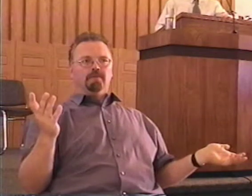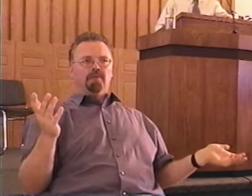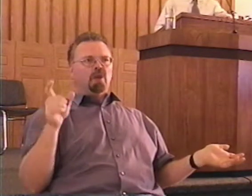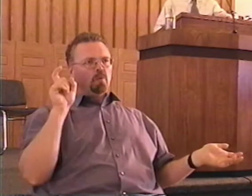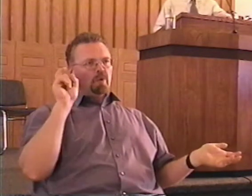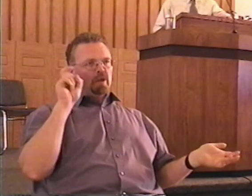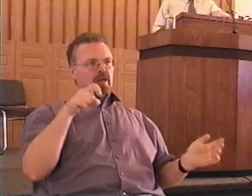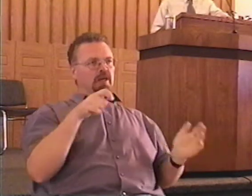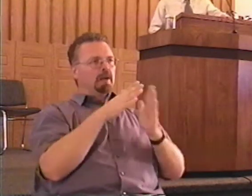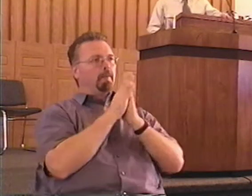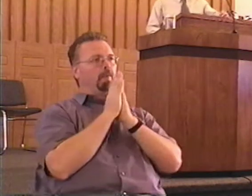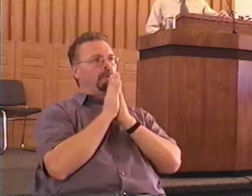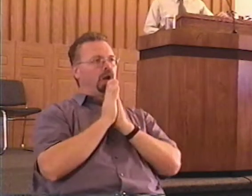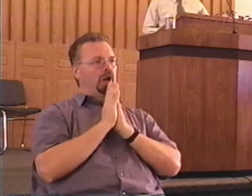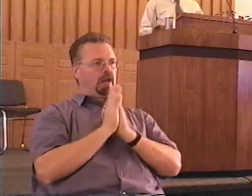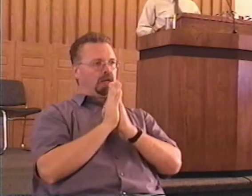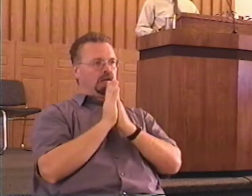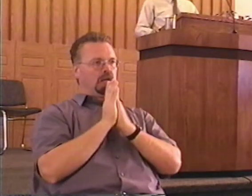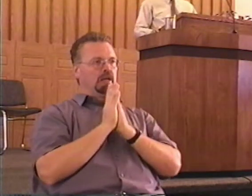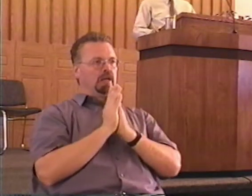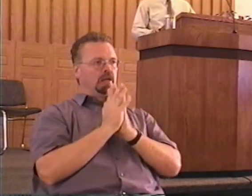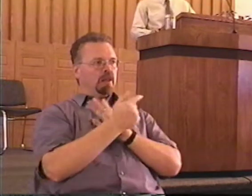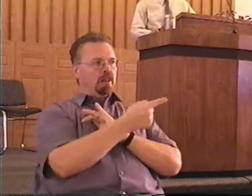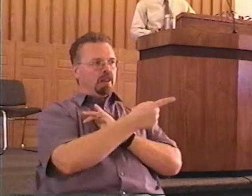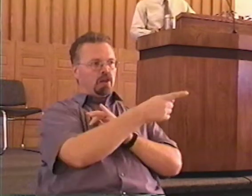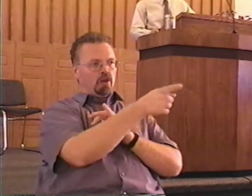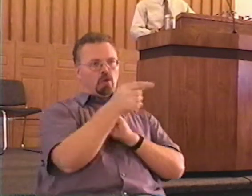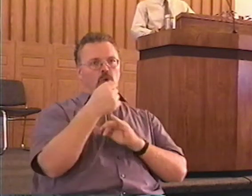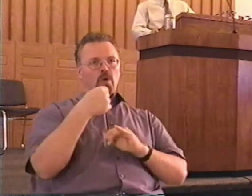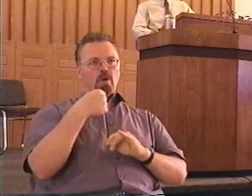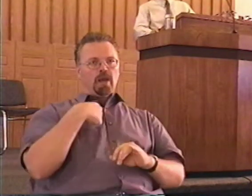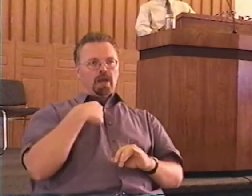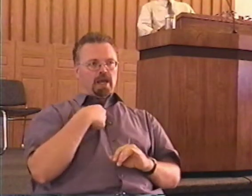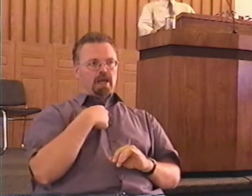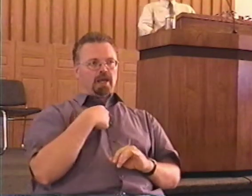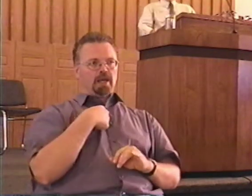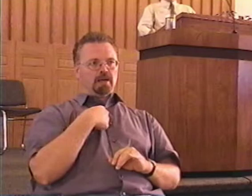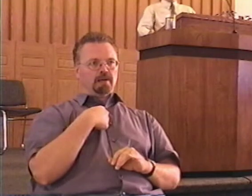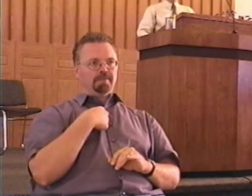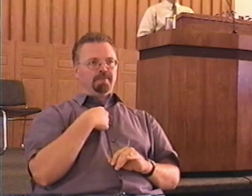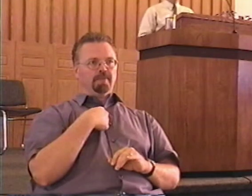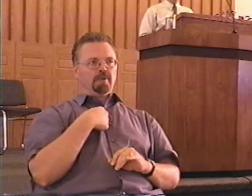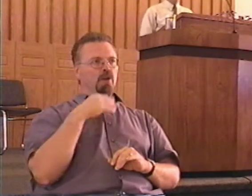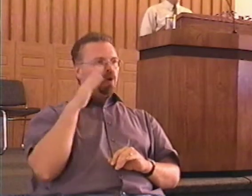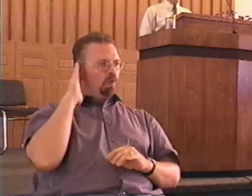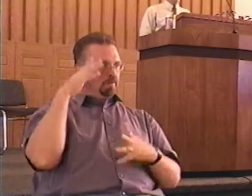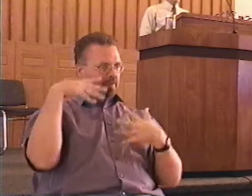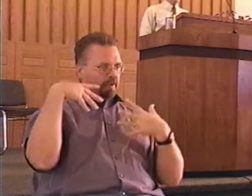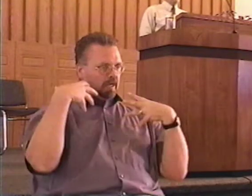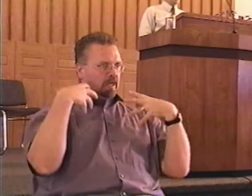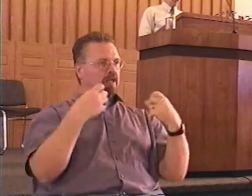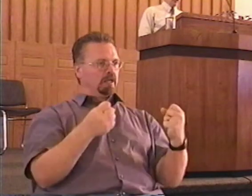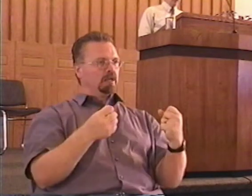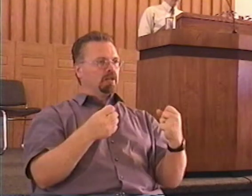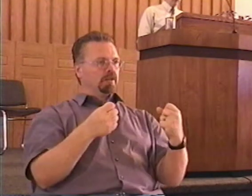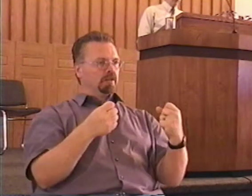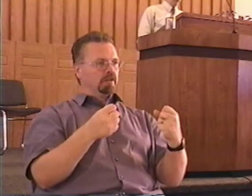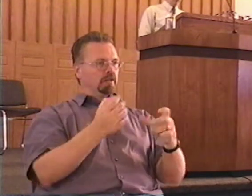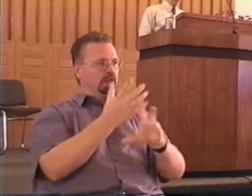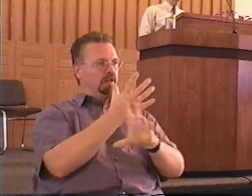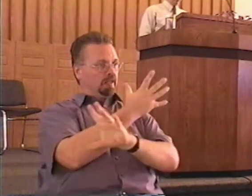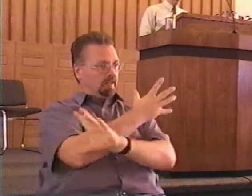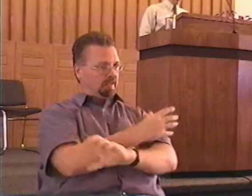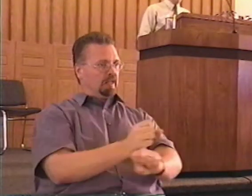let's pray that you and I would be healed and would be